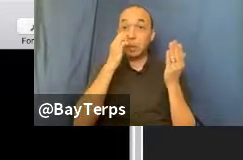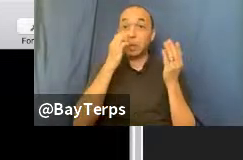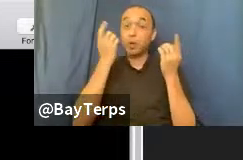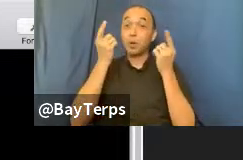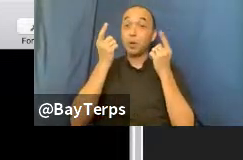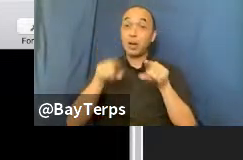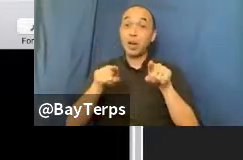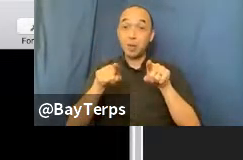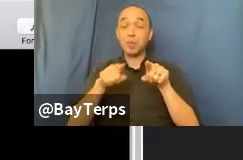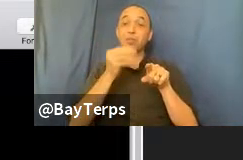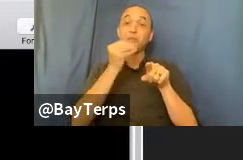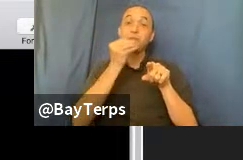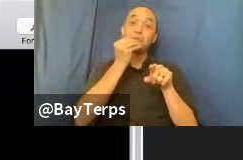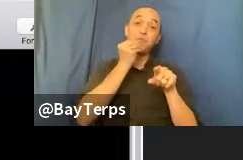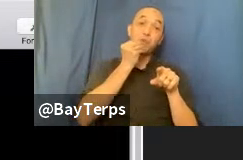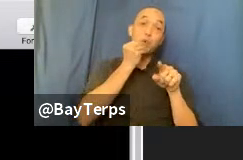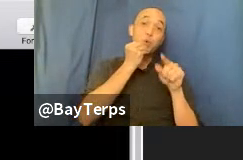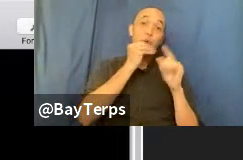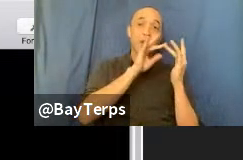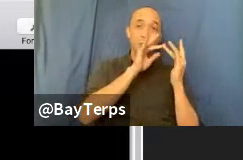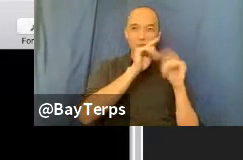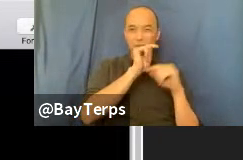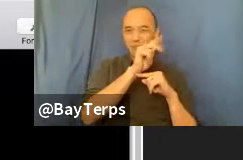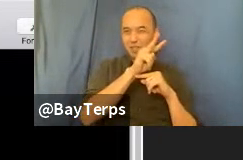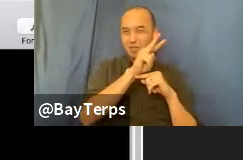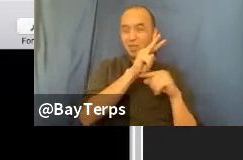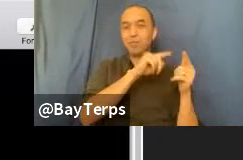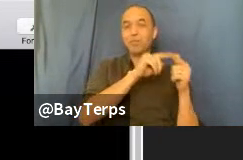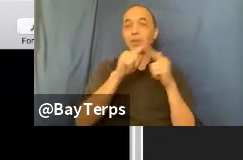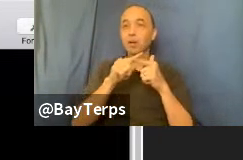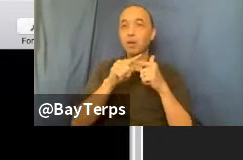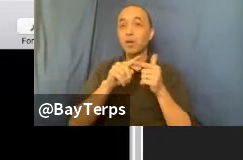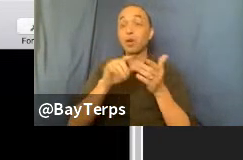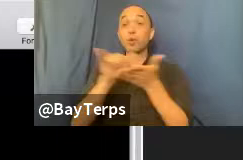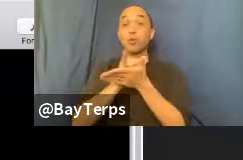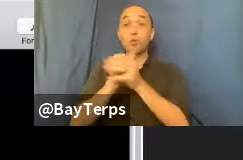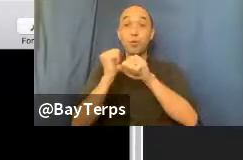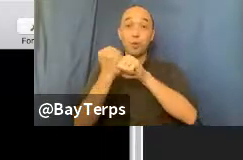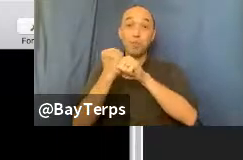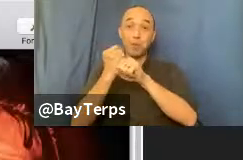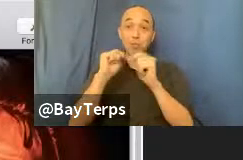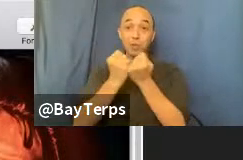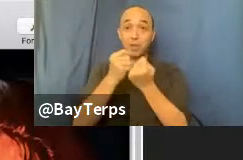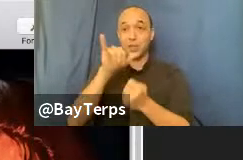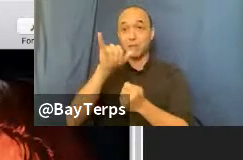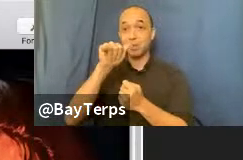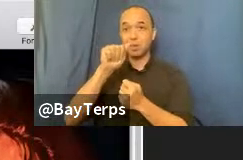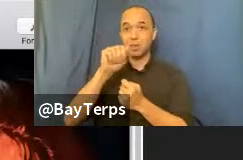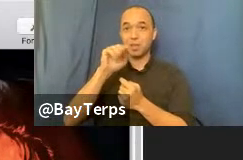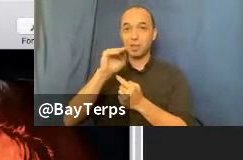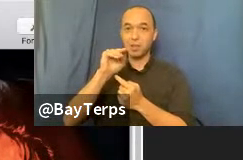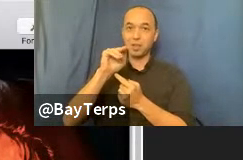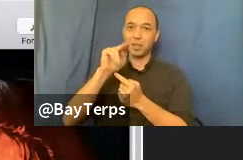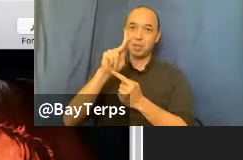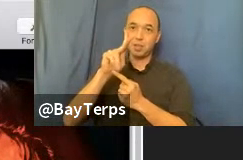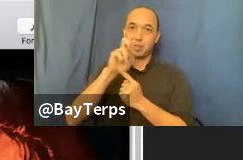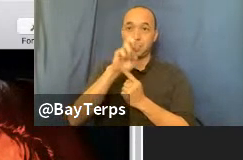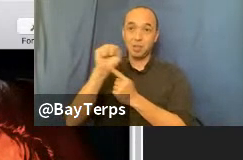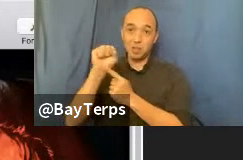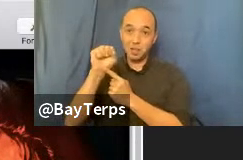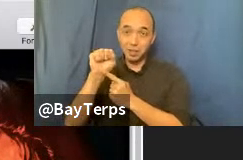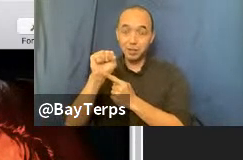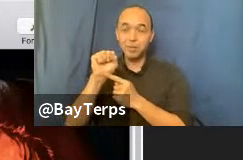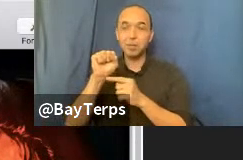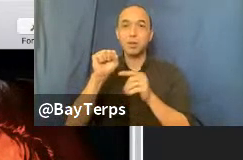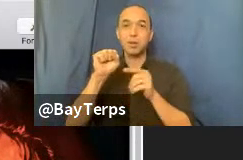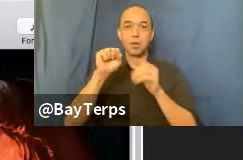first major clients. And then it started escalating. We started getting requests for more and more